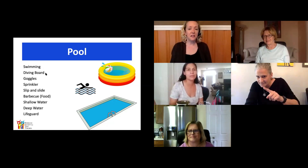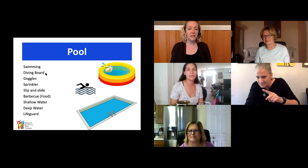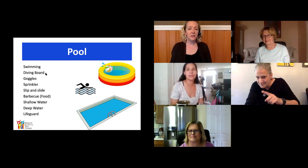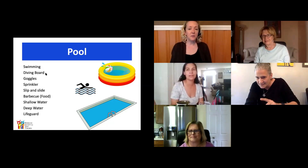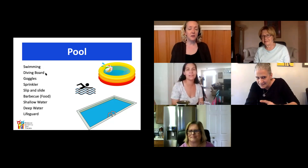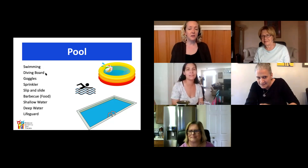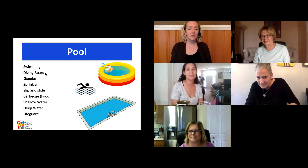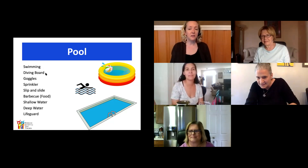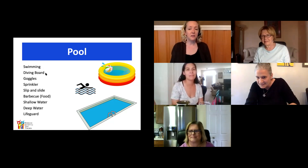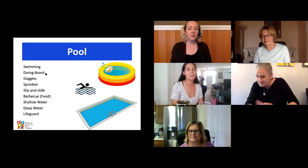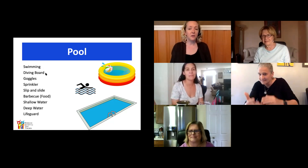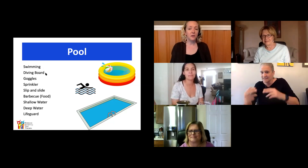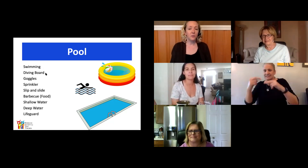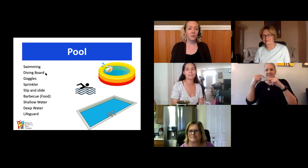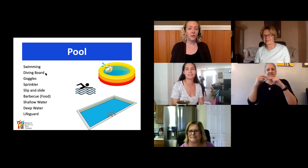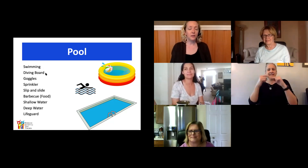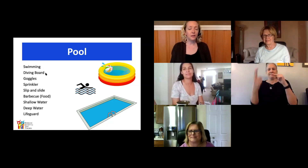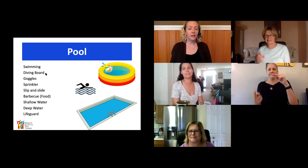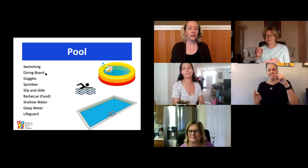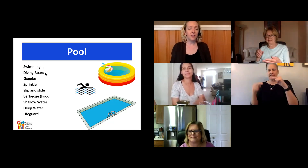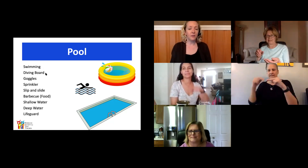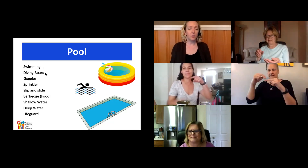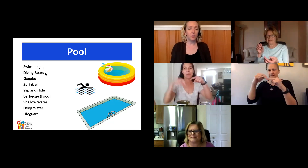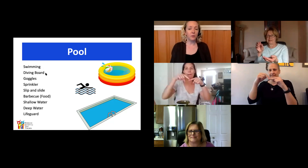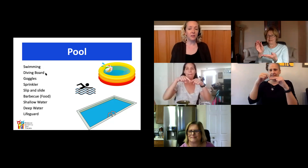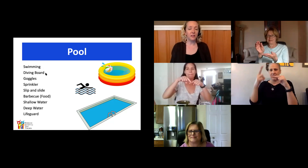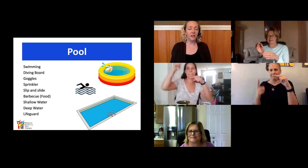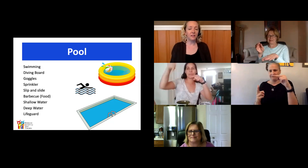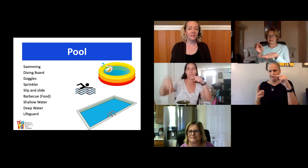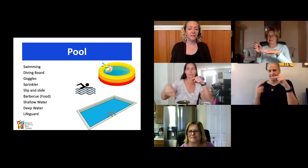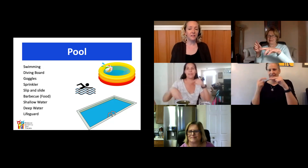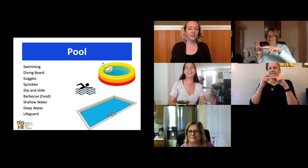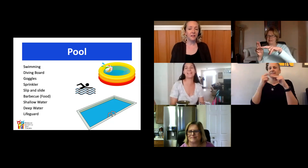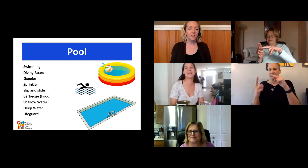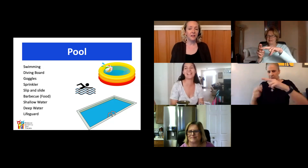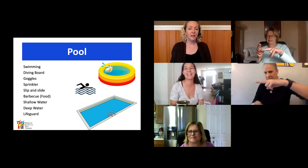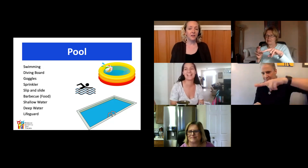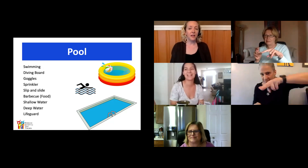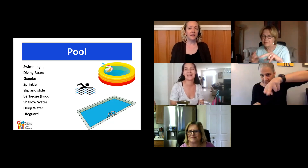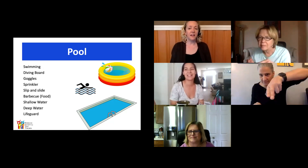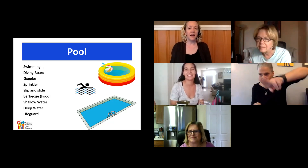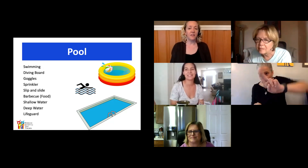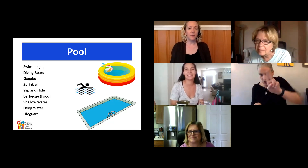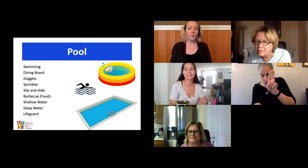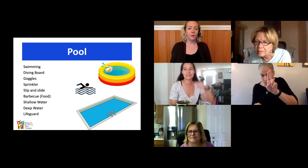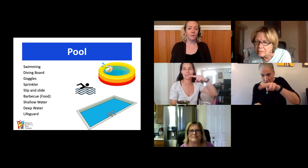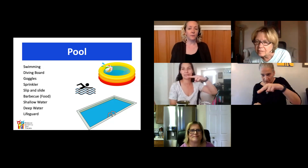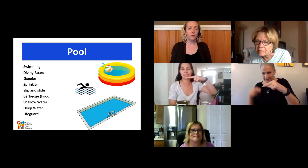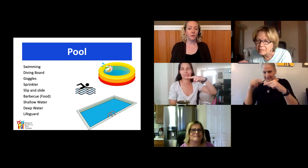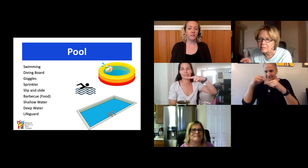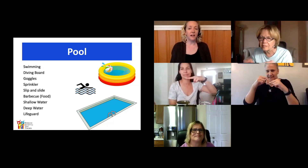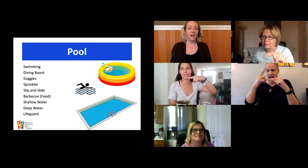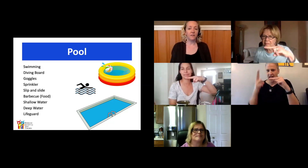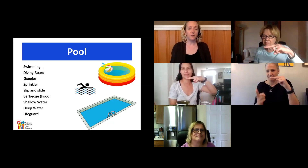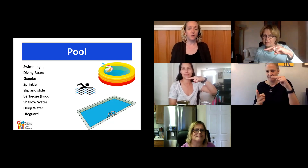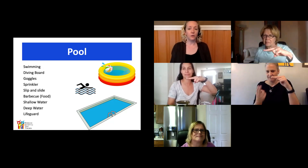What's a diving board? What do we think that is? Okay, diving board, or to dive. So your non-dominant hand's going to